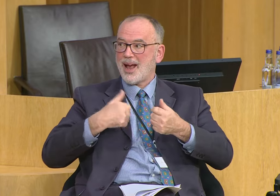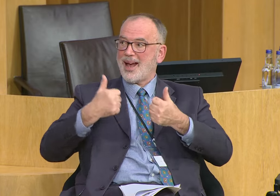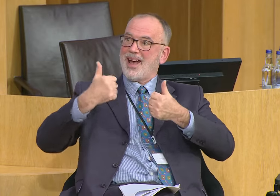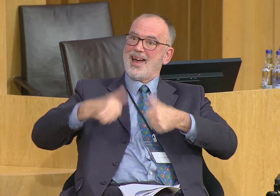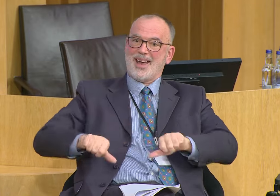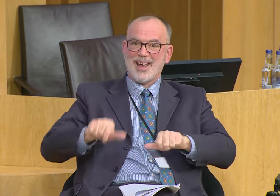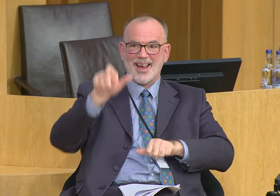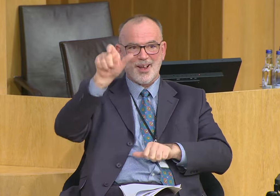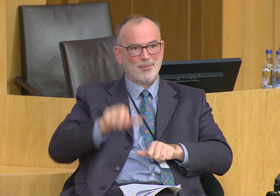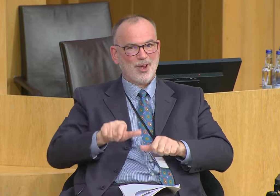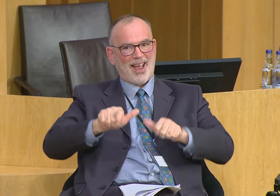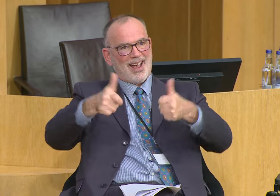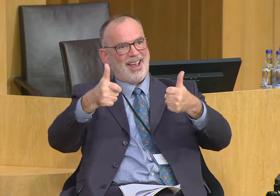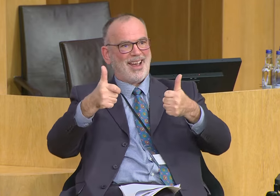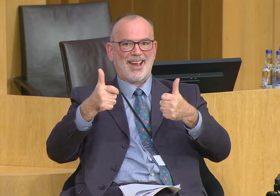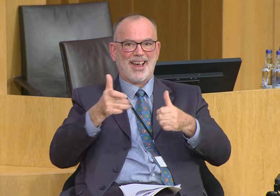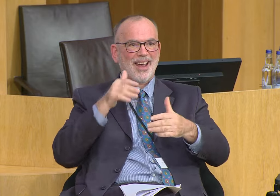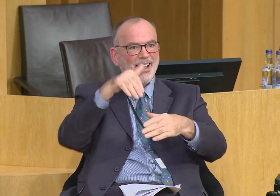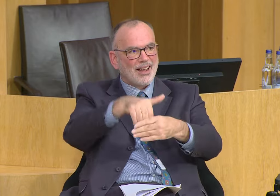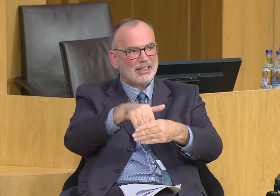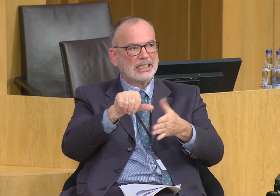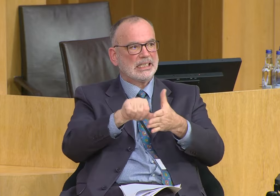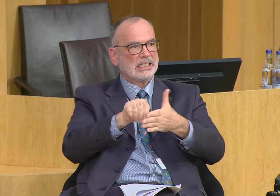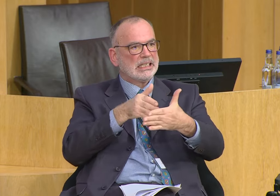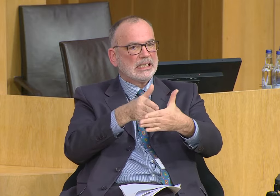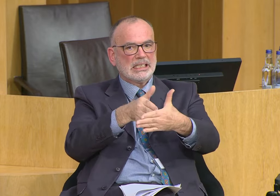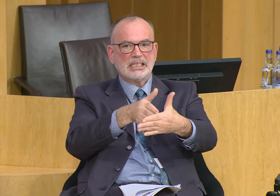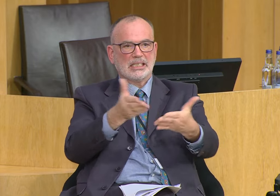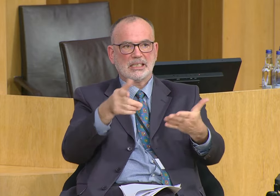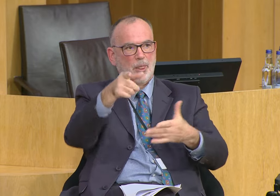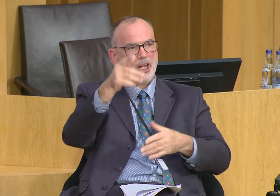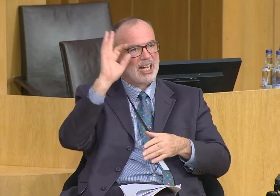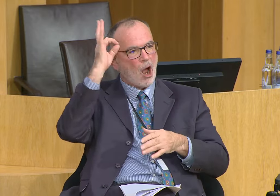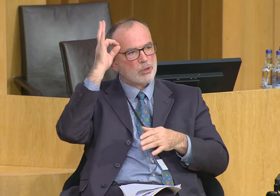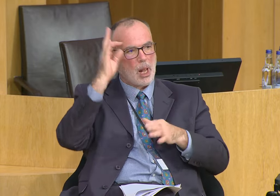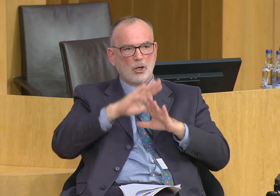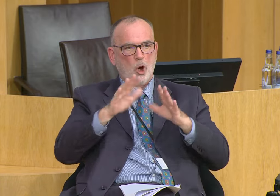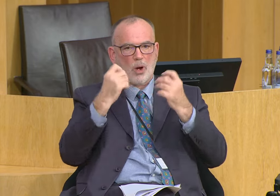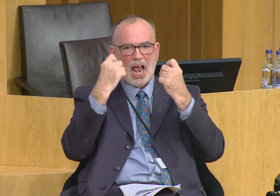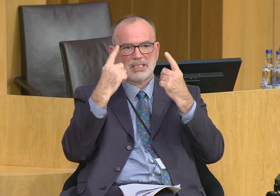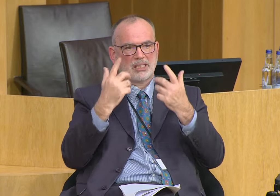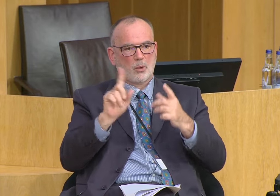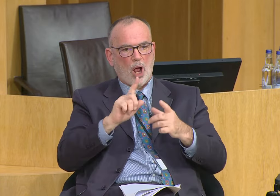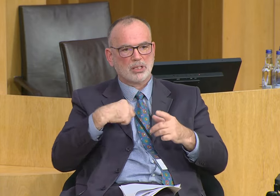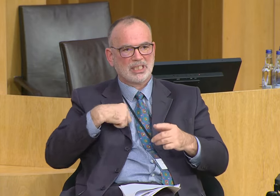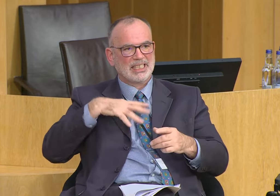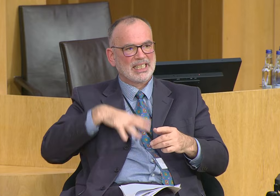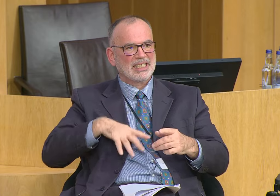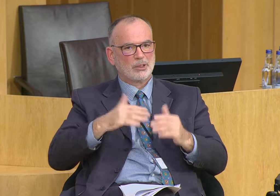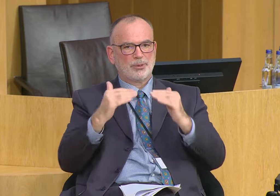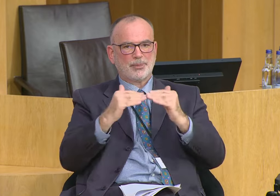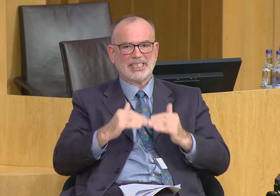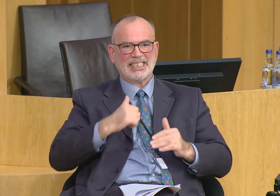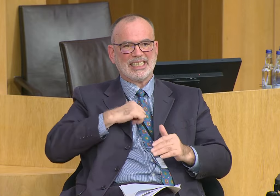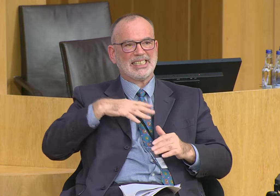through the elected process. It's like, oh, OK, I've now been elected. Great, lovely, that's it. No, now I'm in, and there's more barriers within being a councillor that I